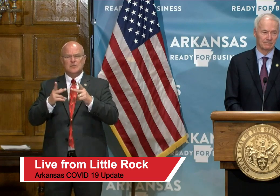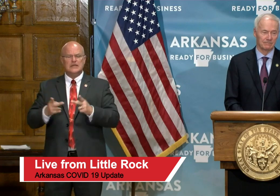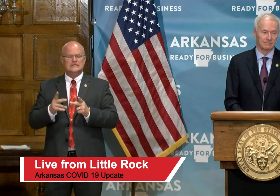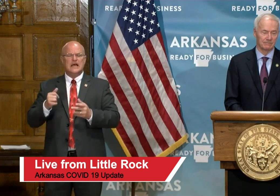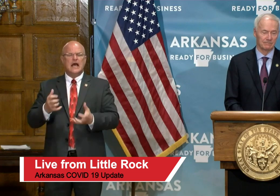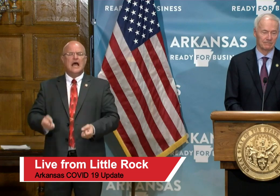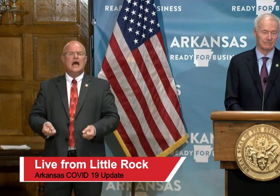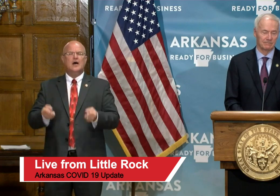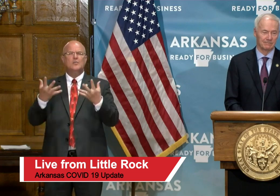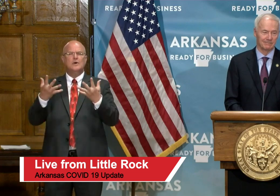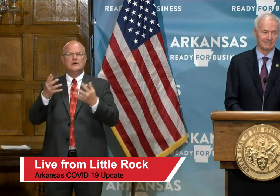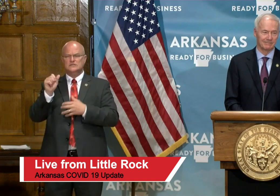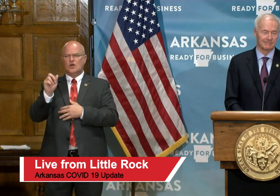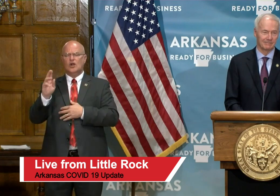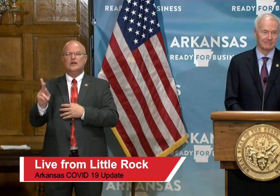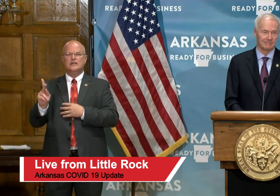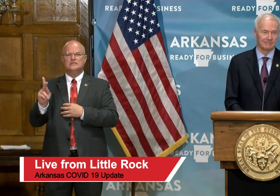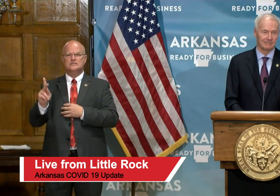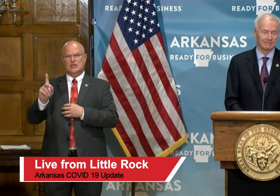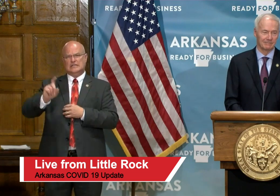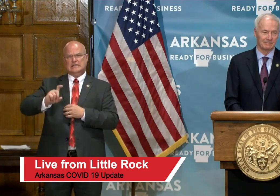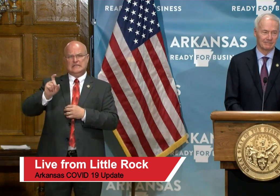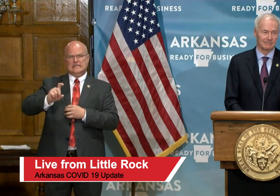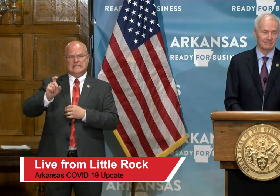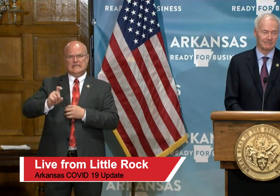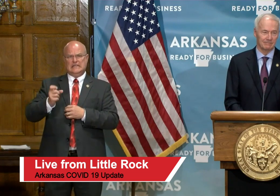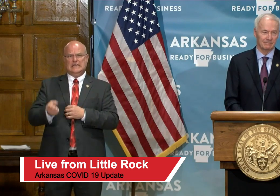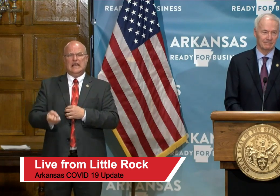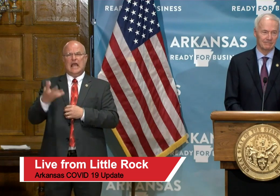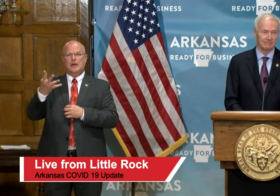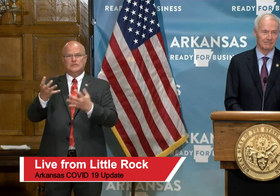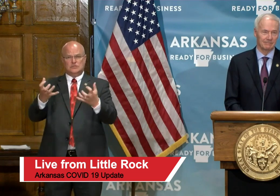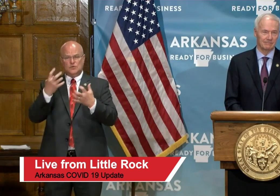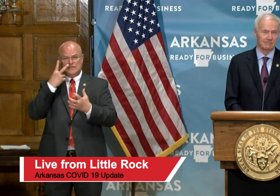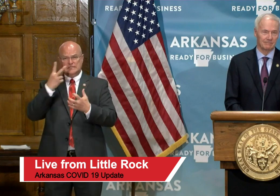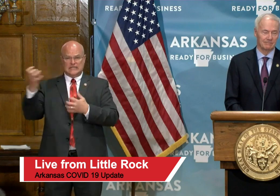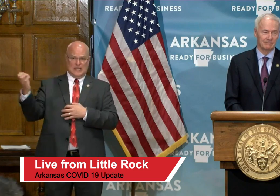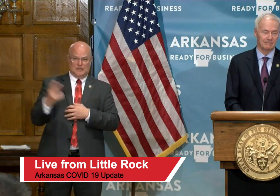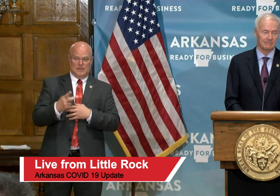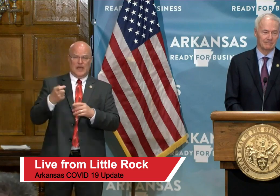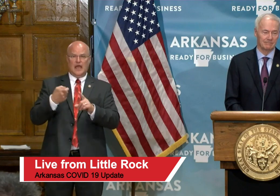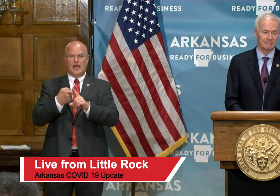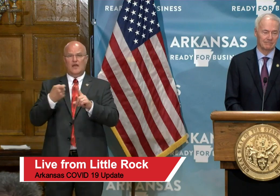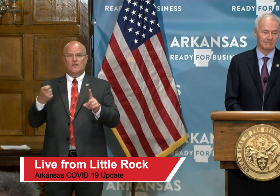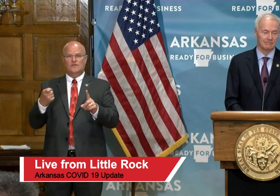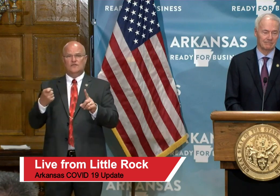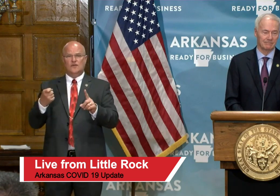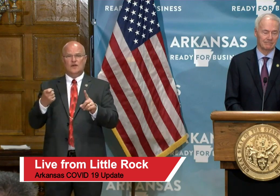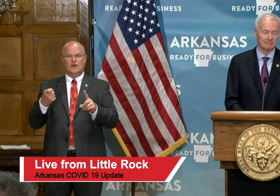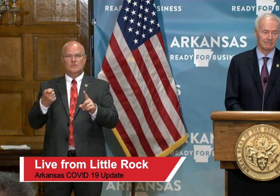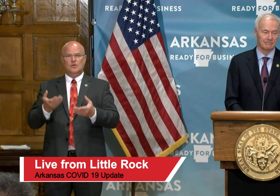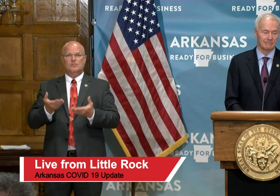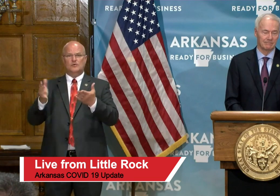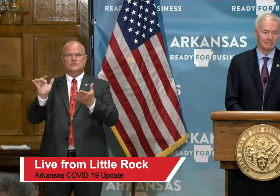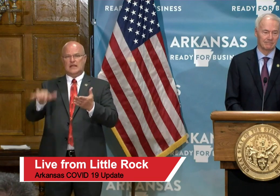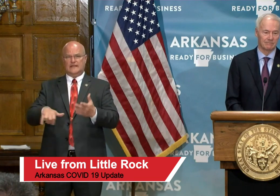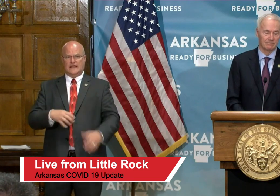much does Arkansas need, and how much would you want to see come back from a proposal like